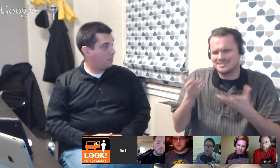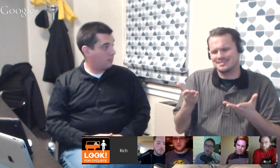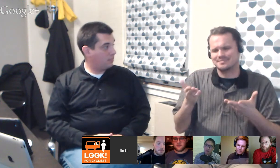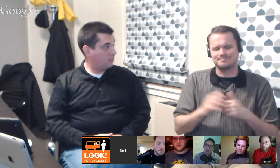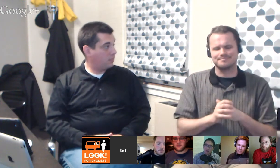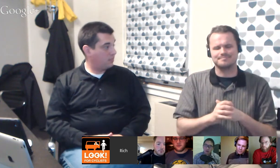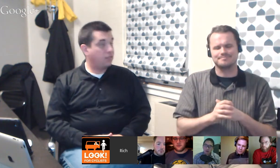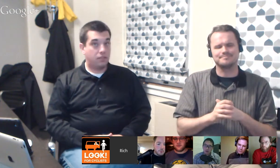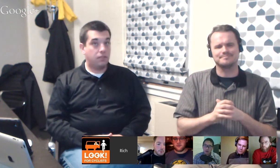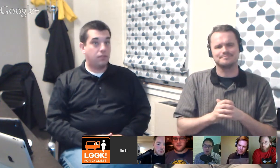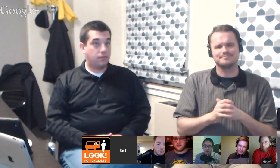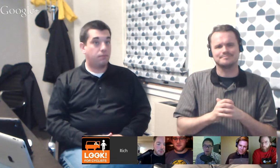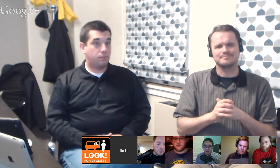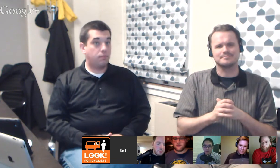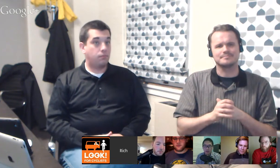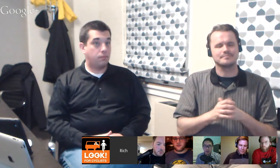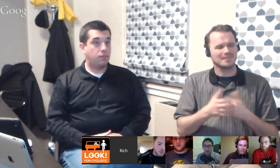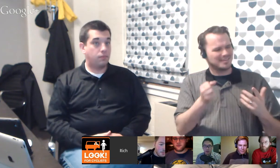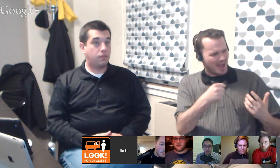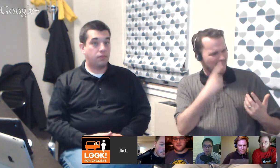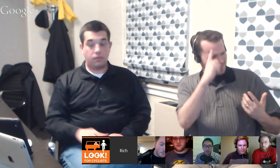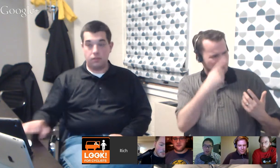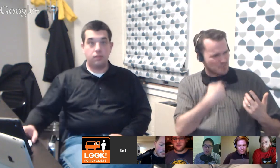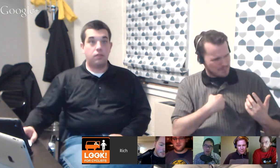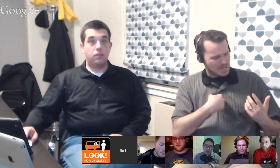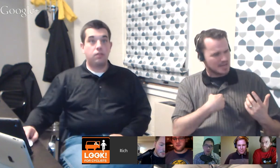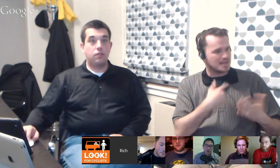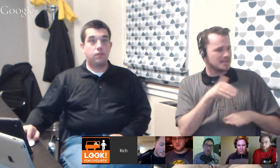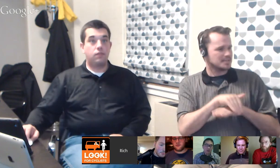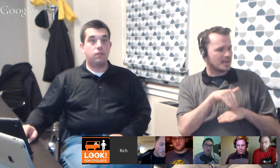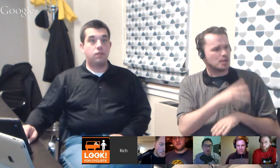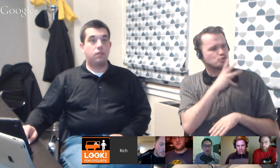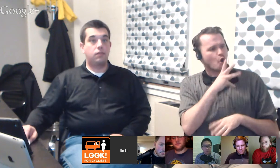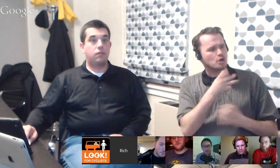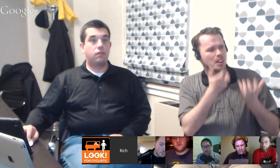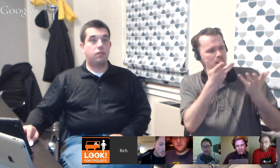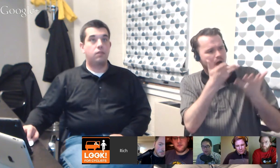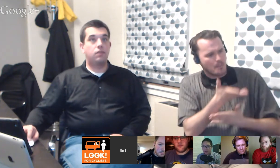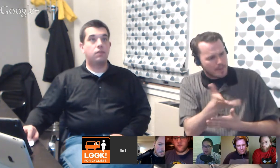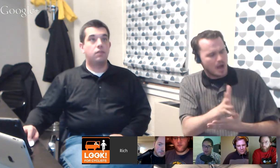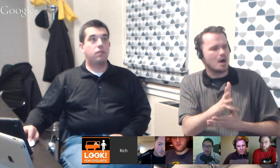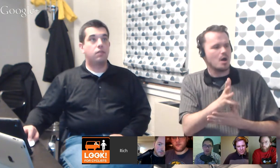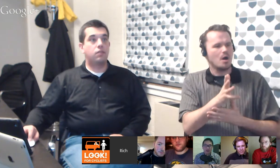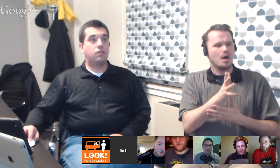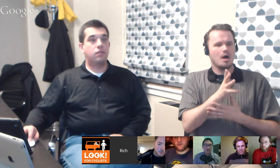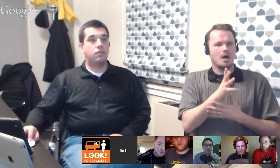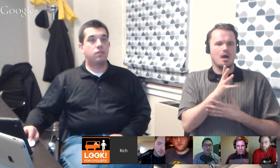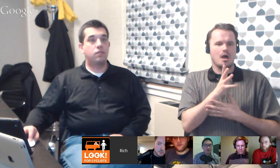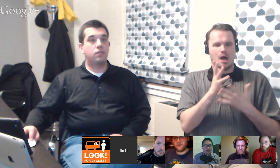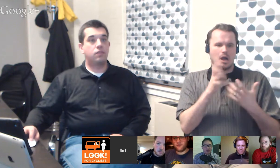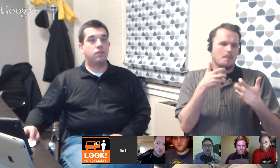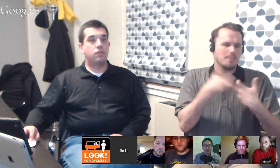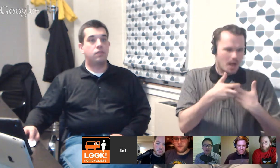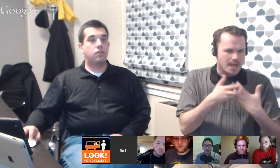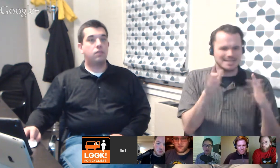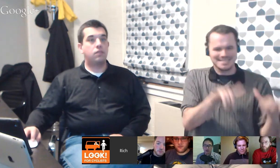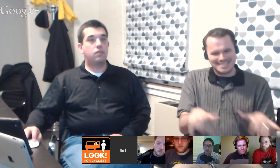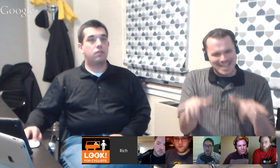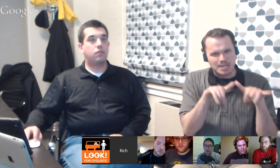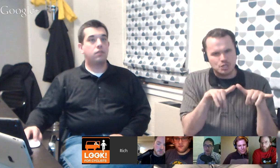Cool. Yeah, I think for me, you know, tonight we talked a lot about, you know, like compliancy and